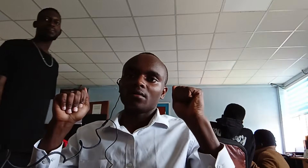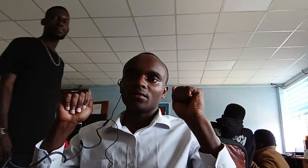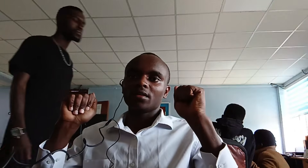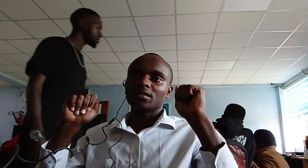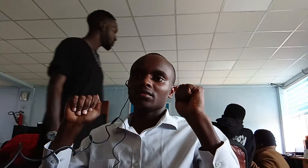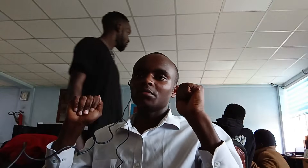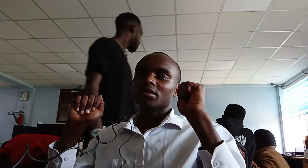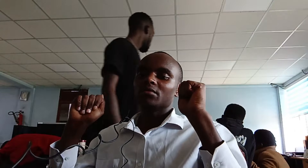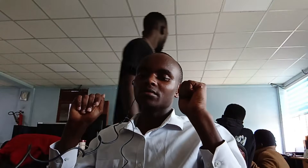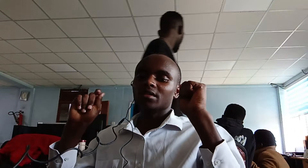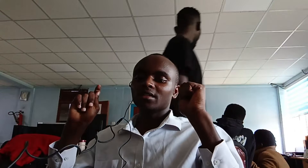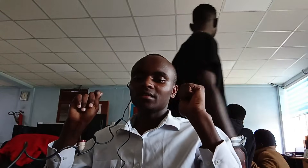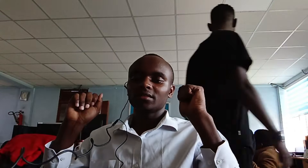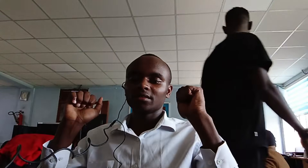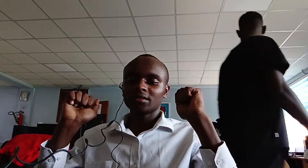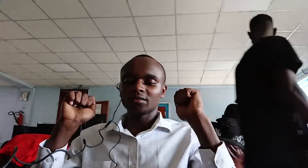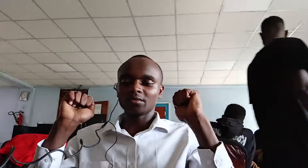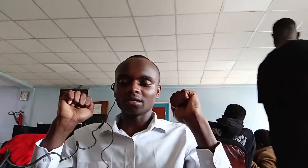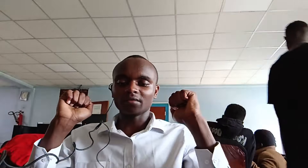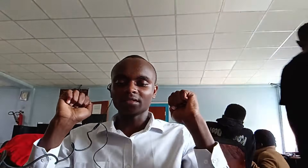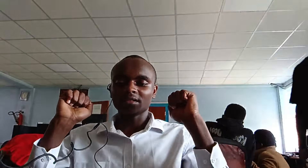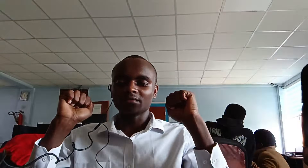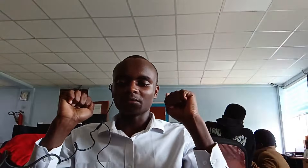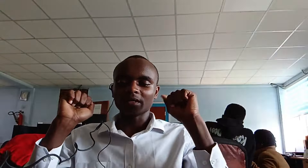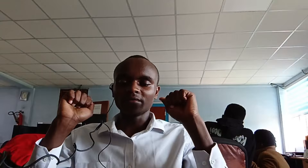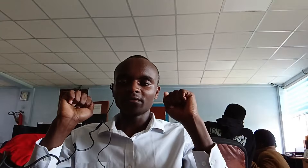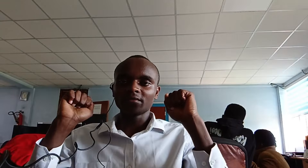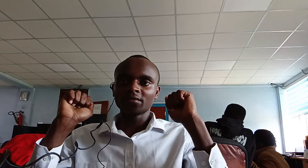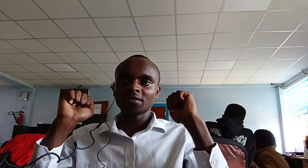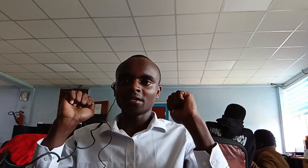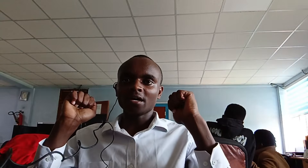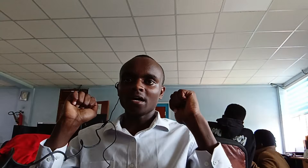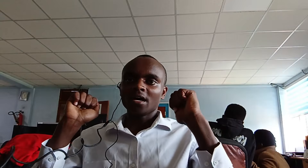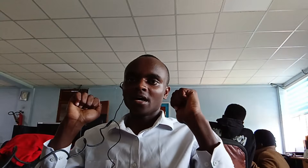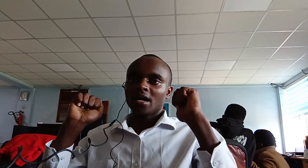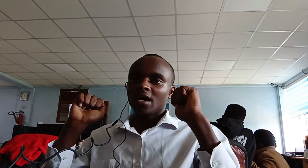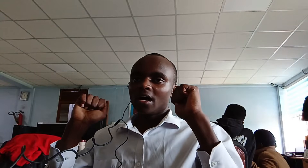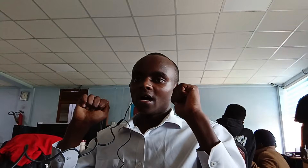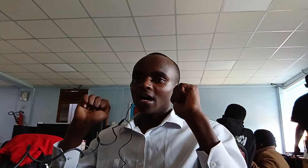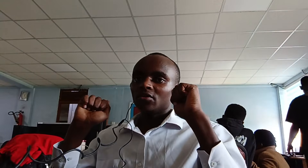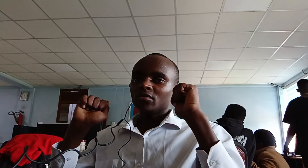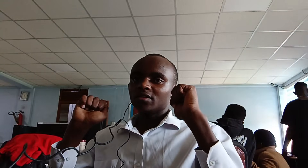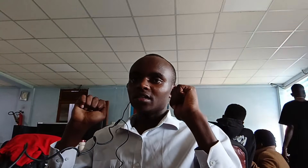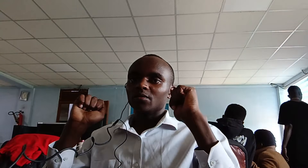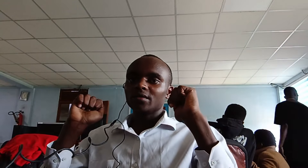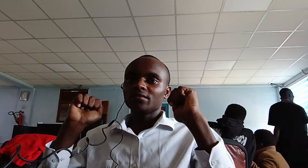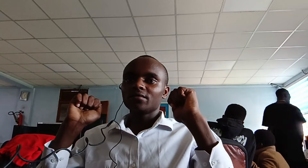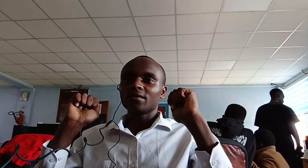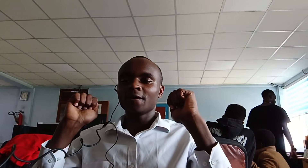okay. Hope you are good with that. You have the sign for wife. How do we sign wife?